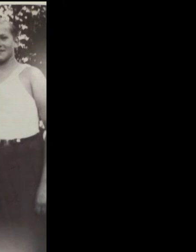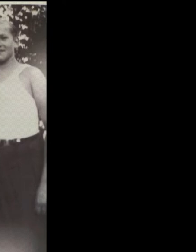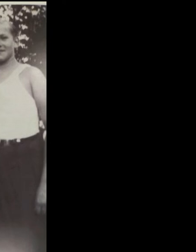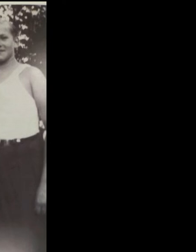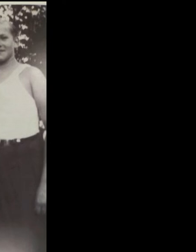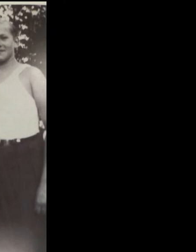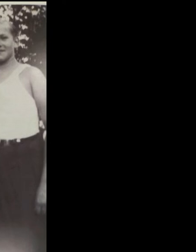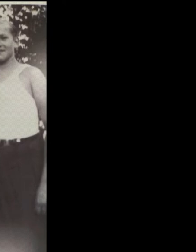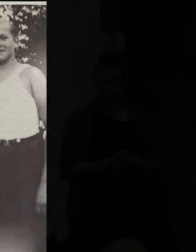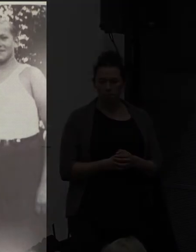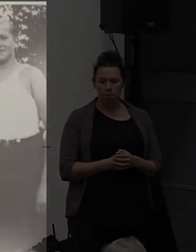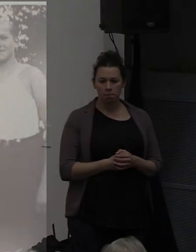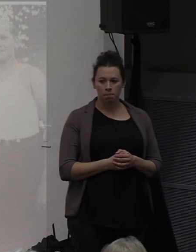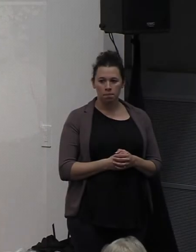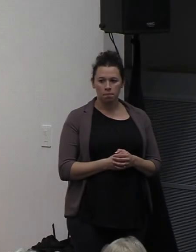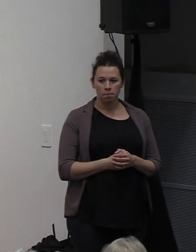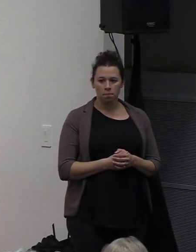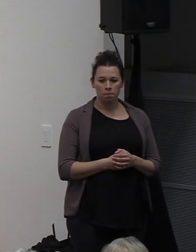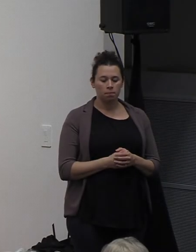My aunt said,